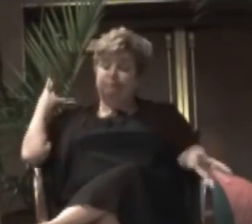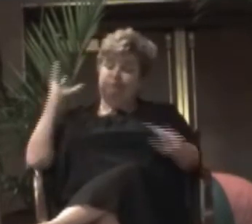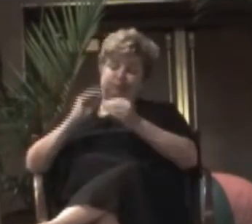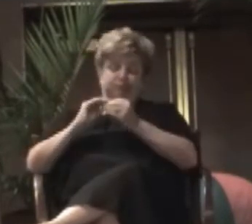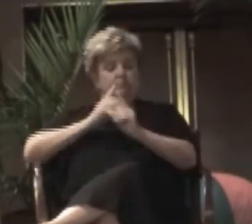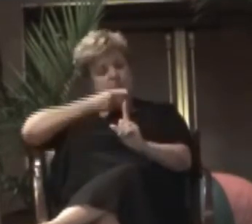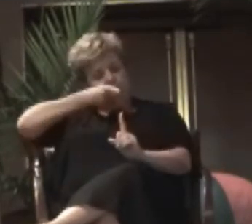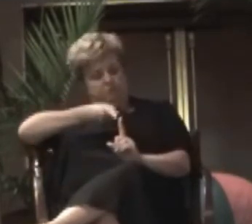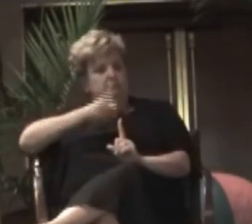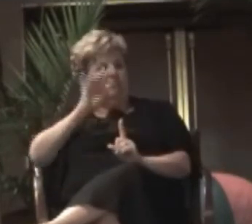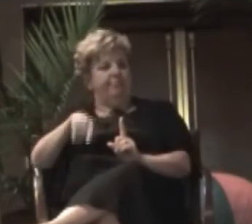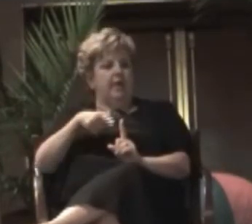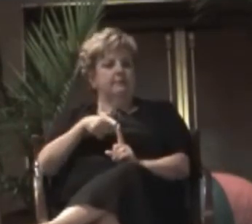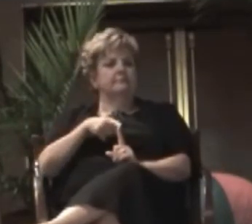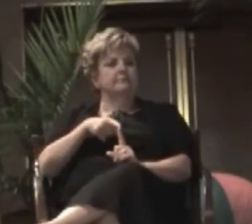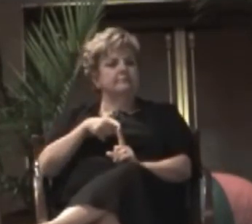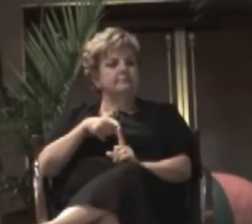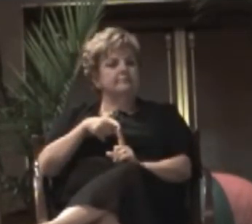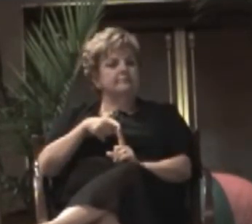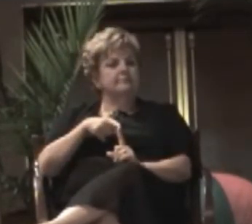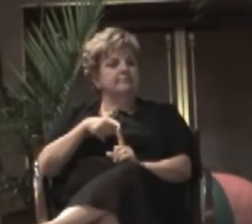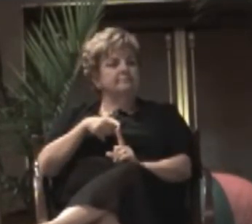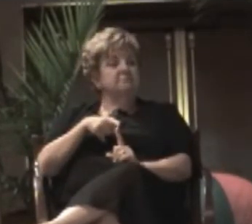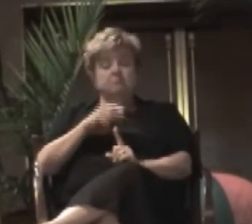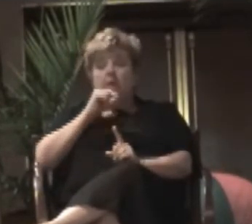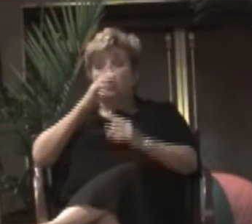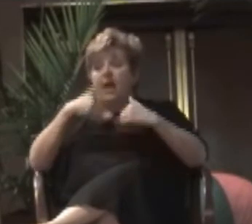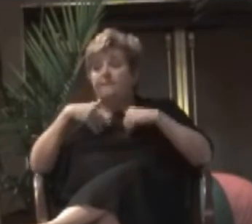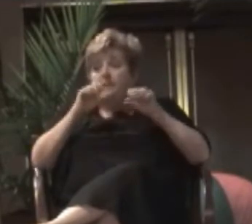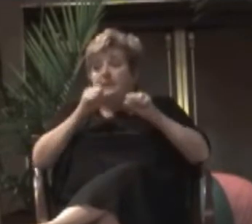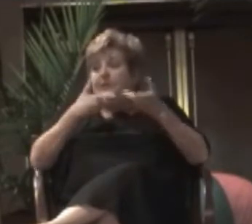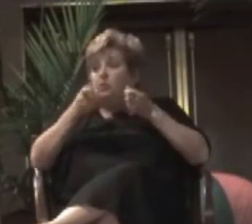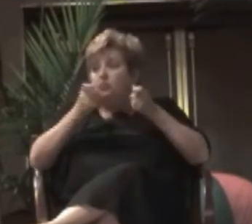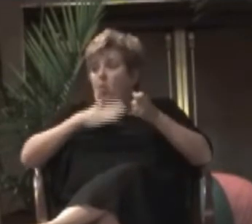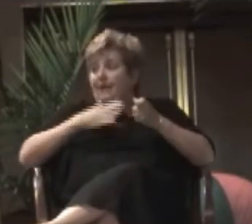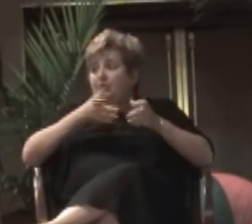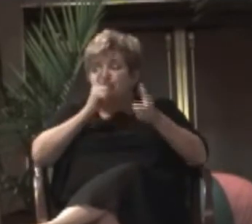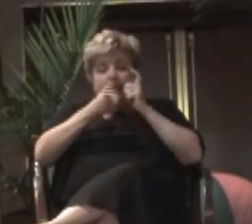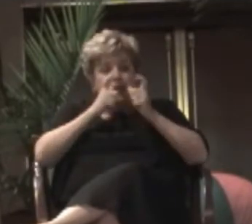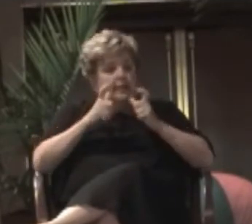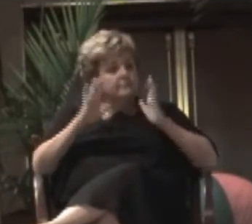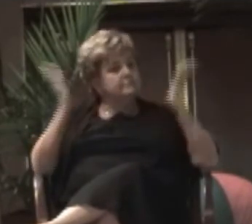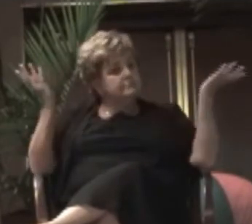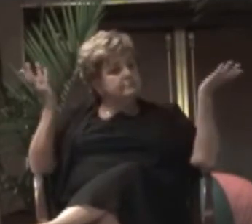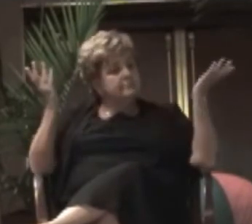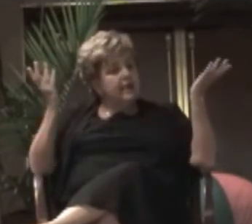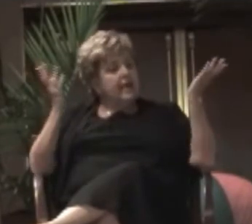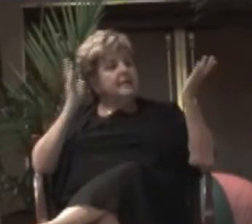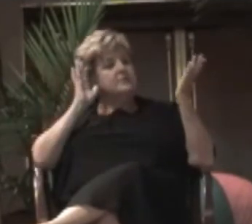lost the ability to control my drinking. And if I take a drink, that illness turns into a disability. And